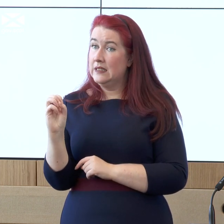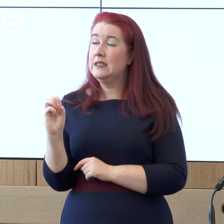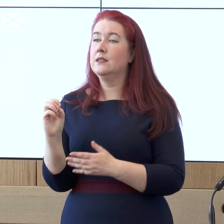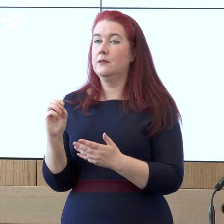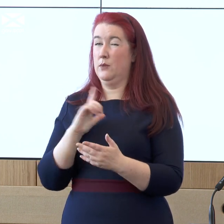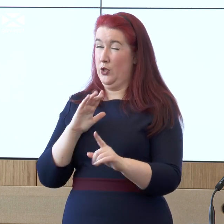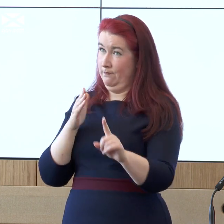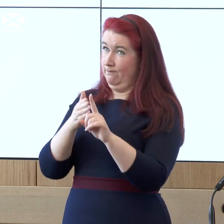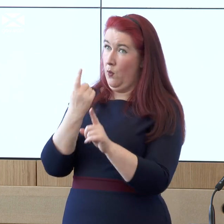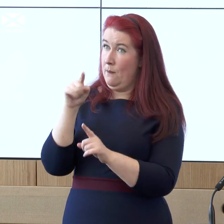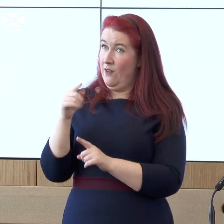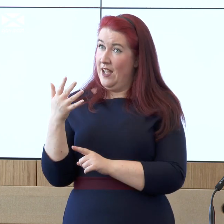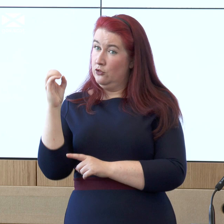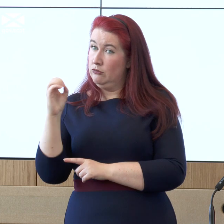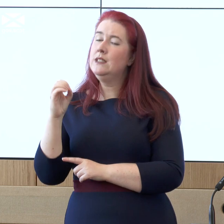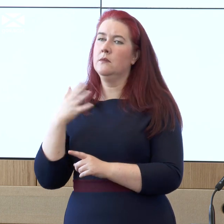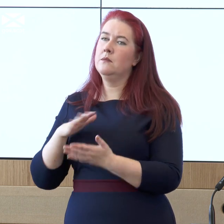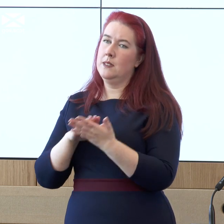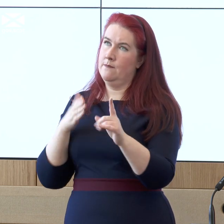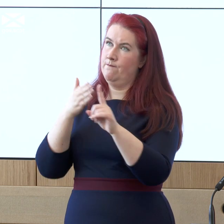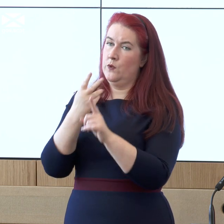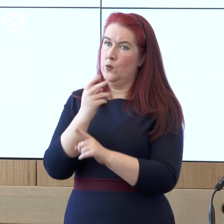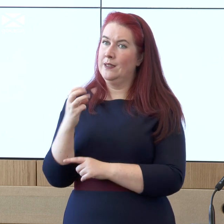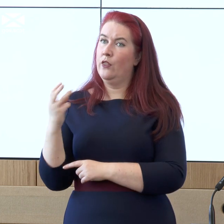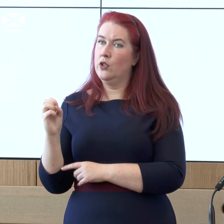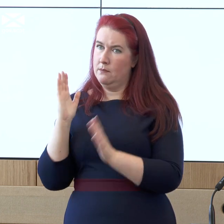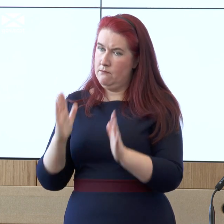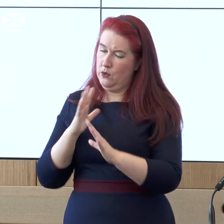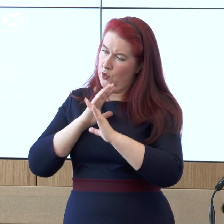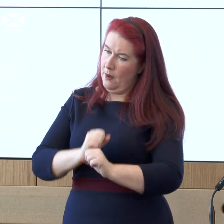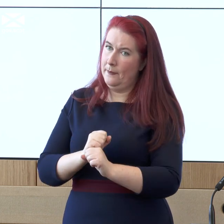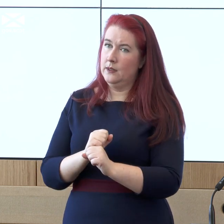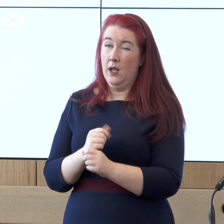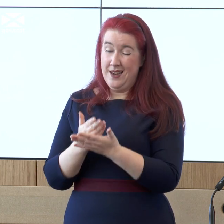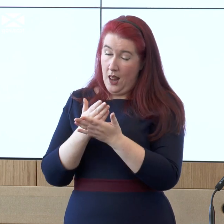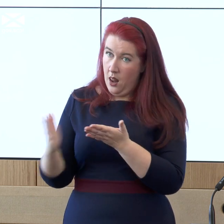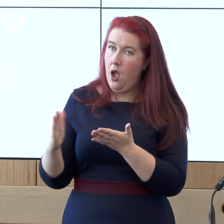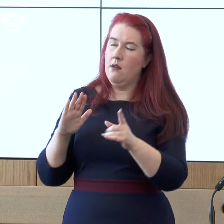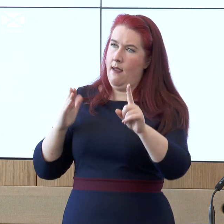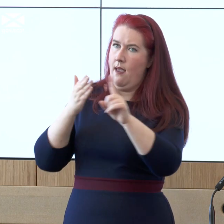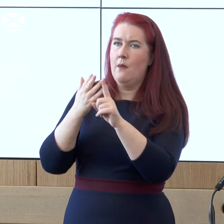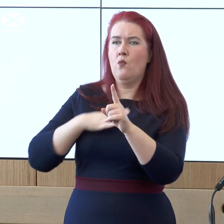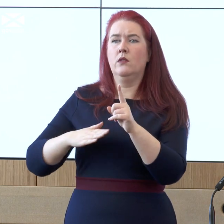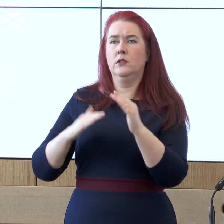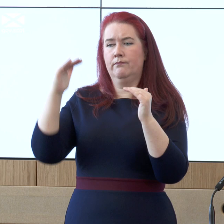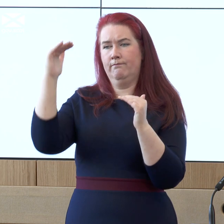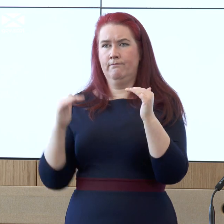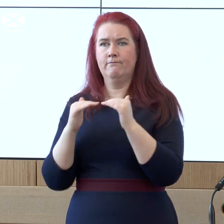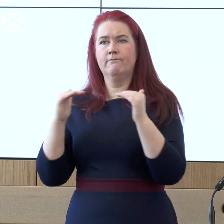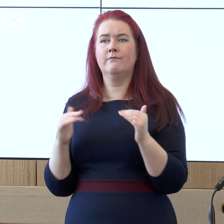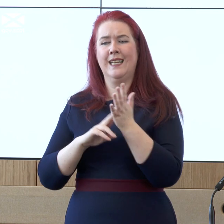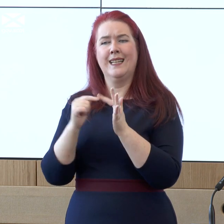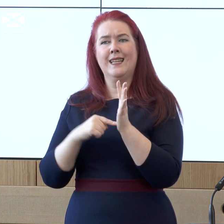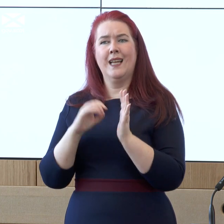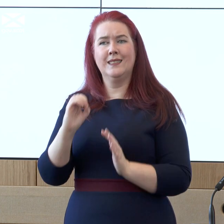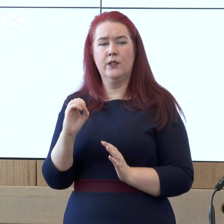1.5 degrees alive, and be clear in their determination to achieve net zero. And to be credible, their pledges